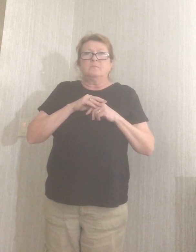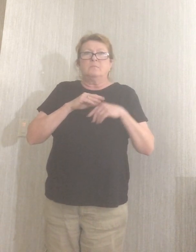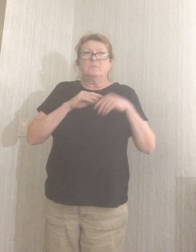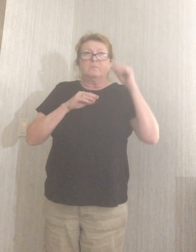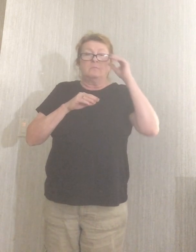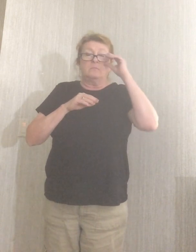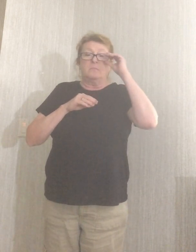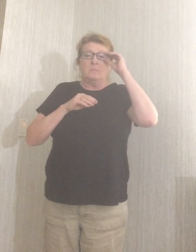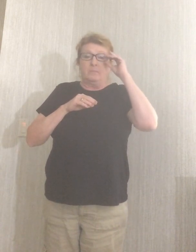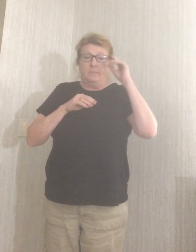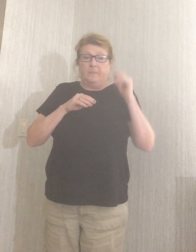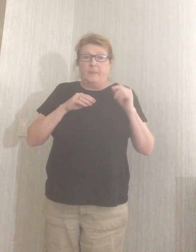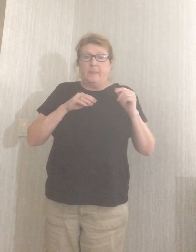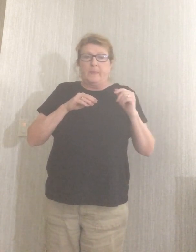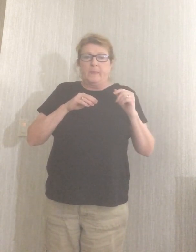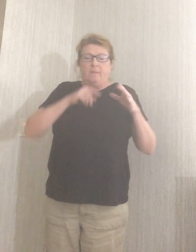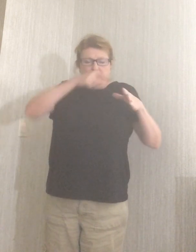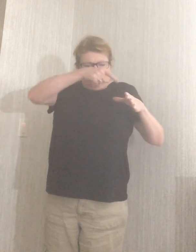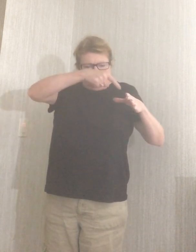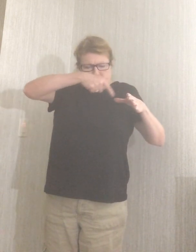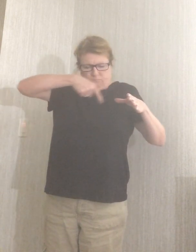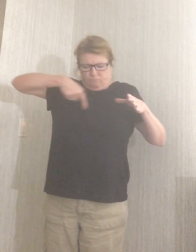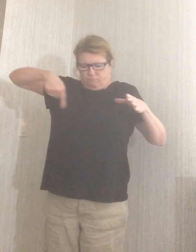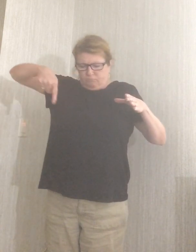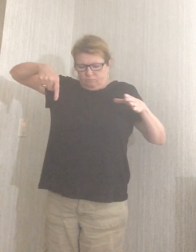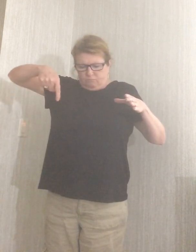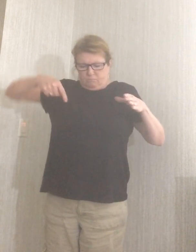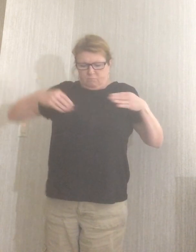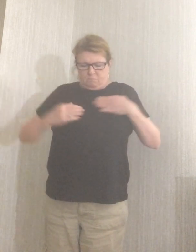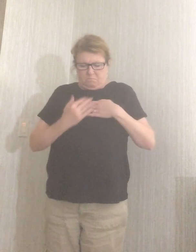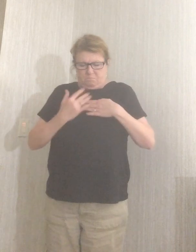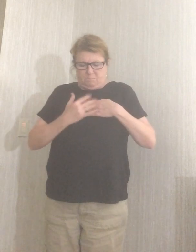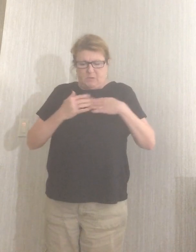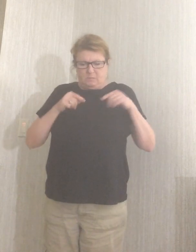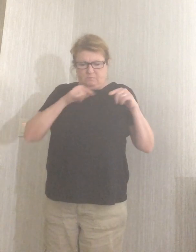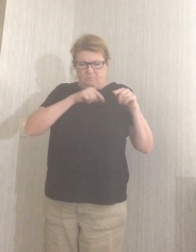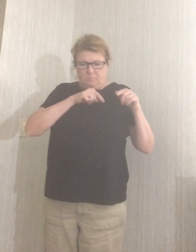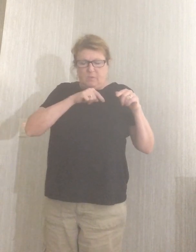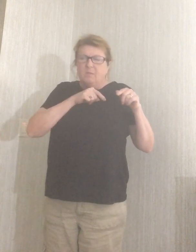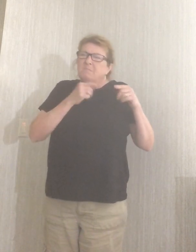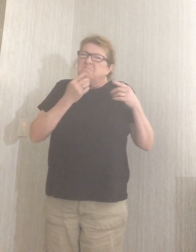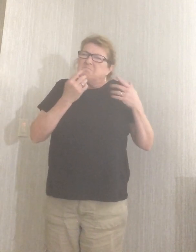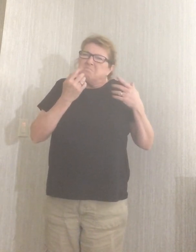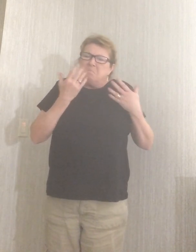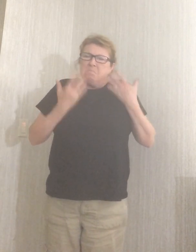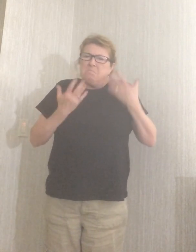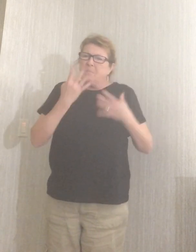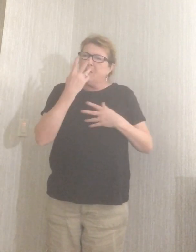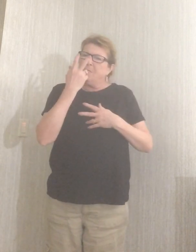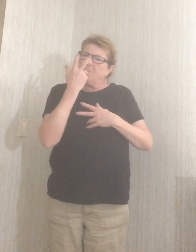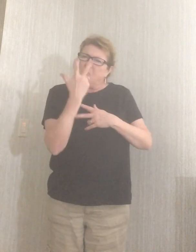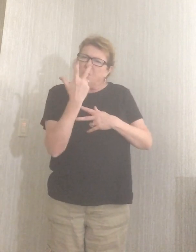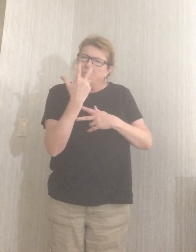Along the length of the beach, there are about 3 food shacks, little